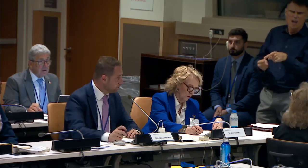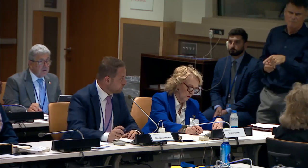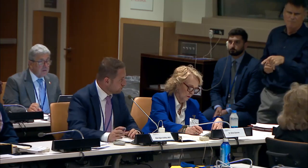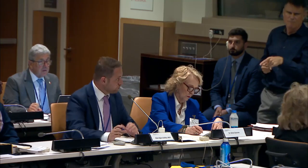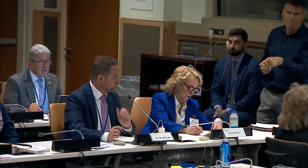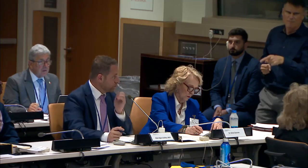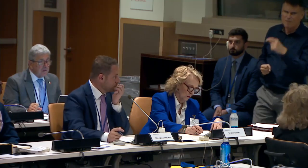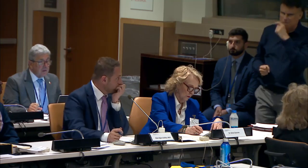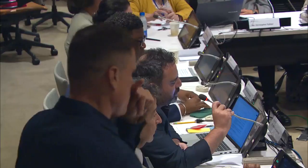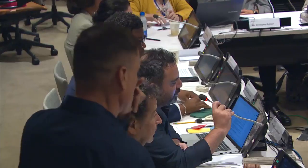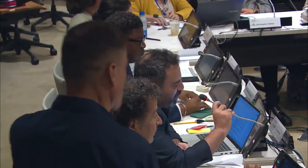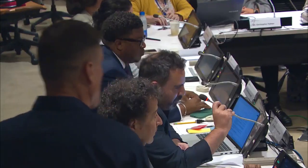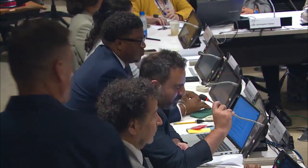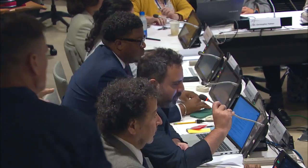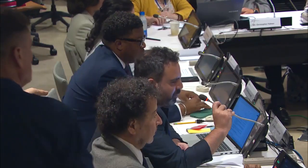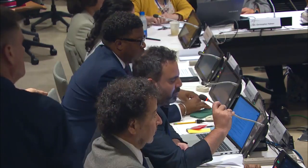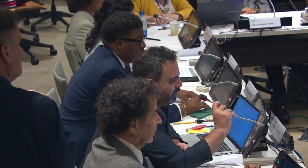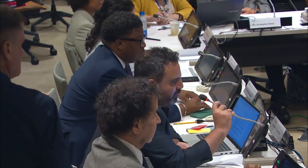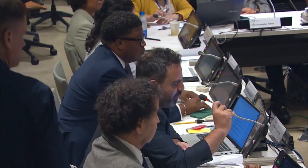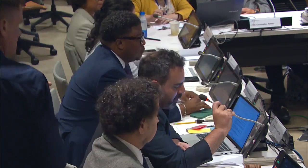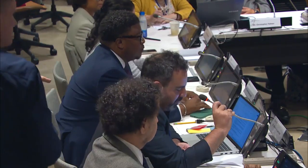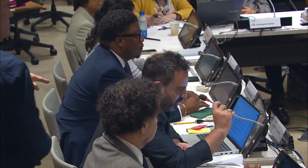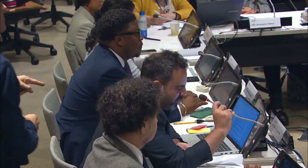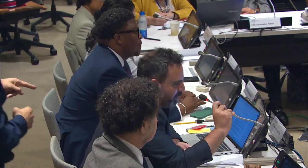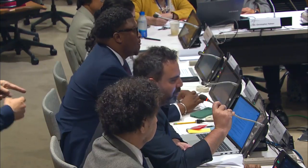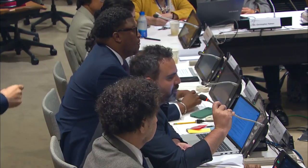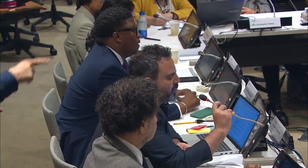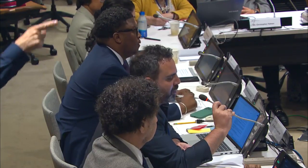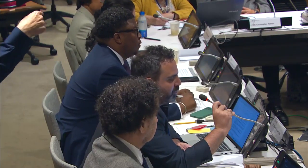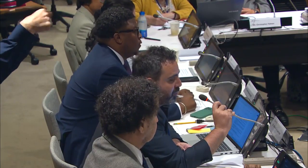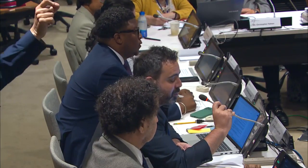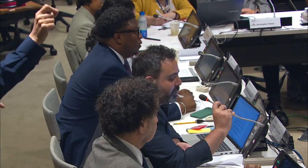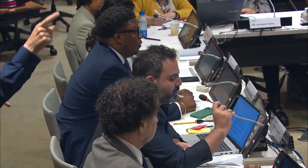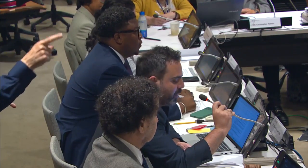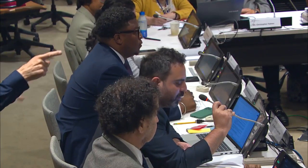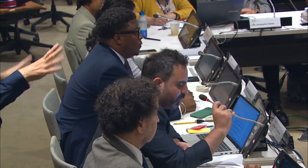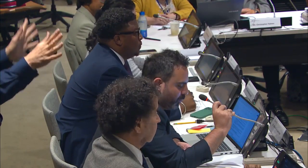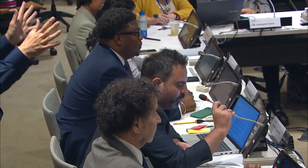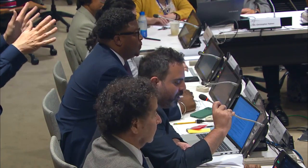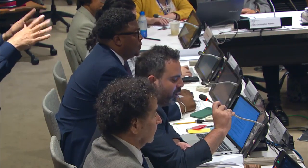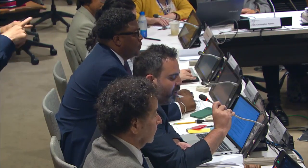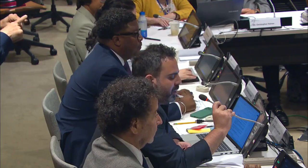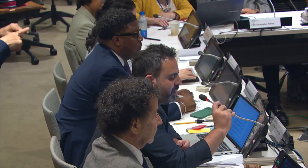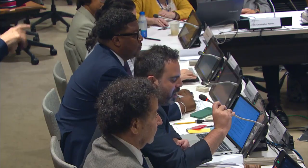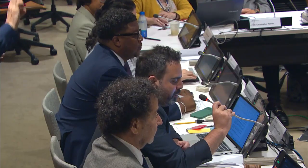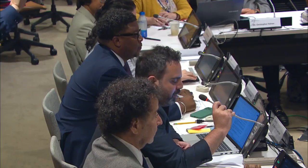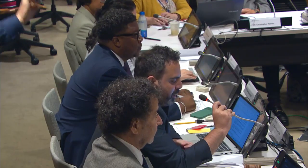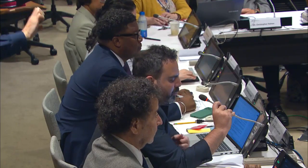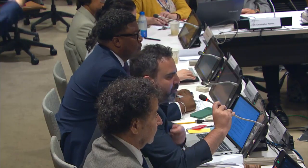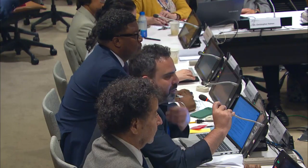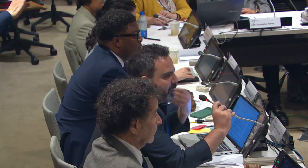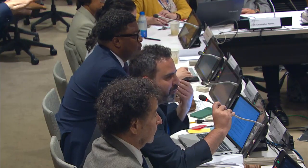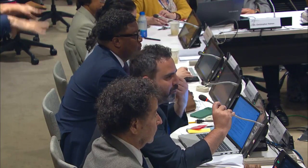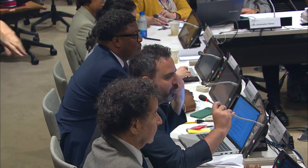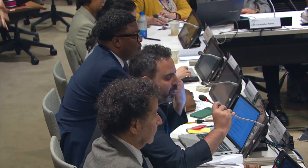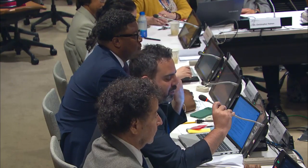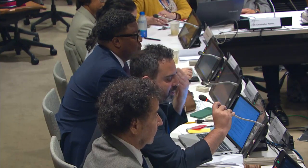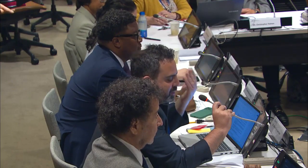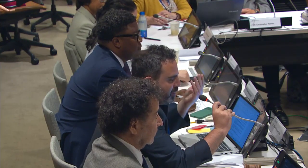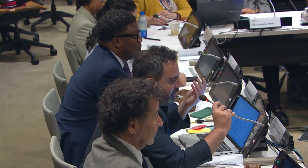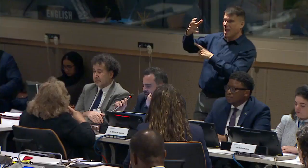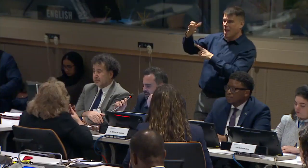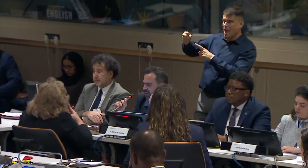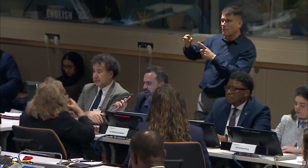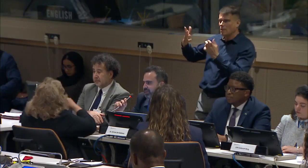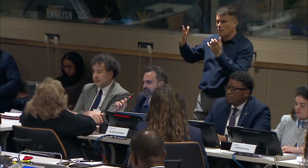we would like to also count on the European Parliament and on its structures, and also like on you, on being able like to build upon the good work that